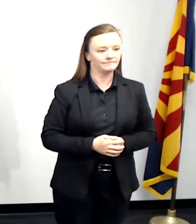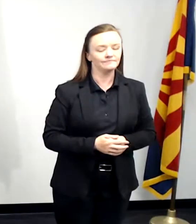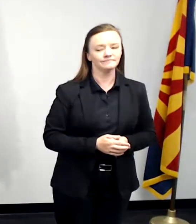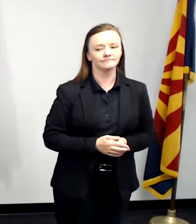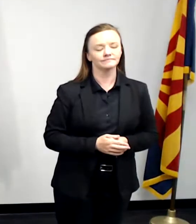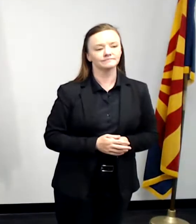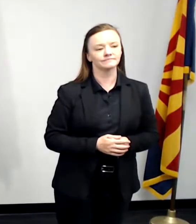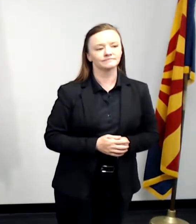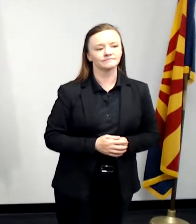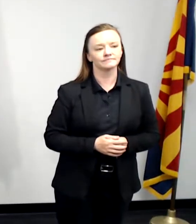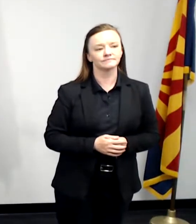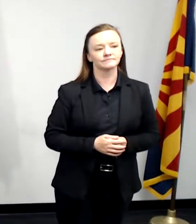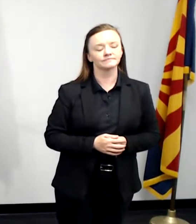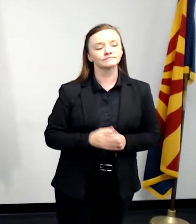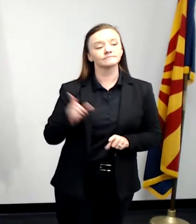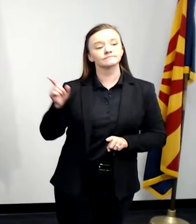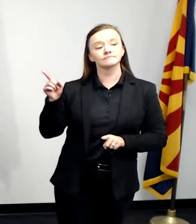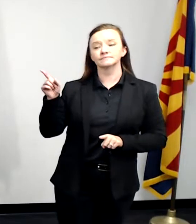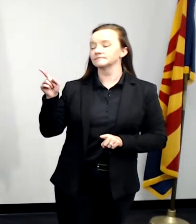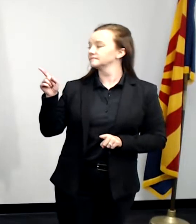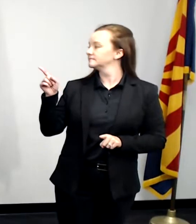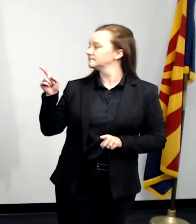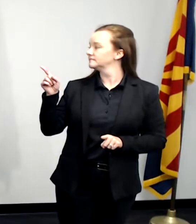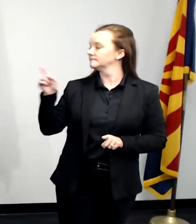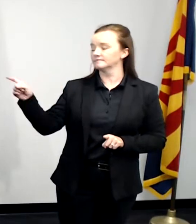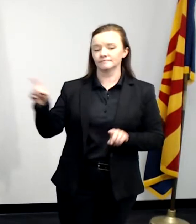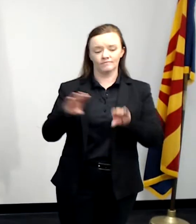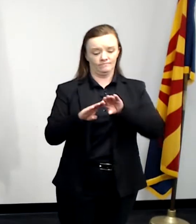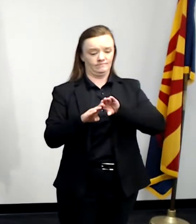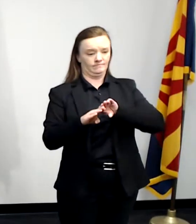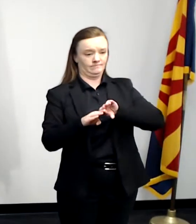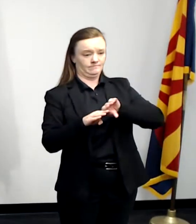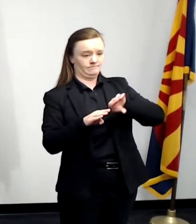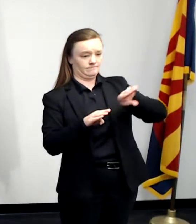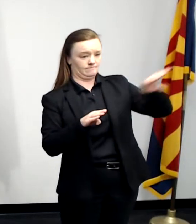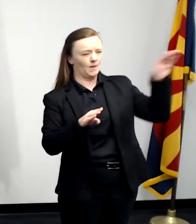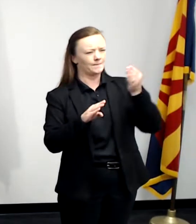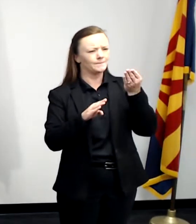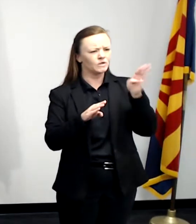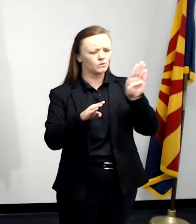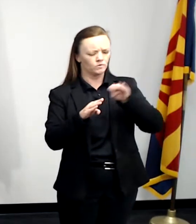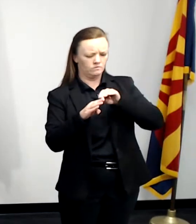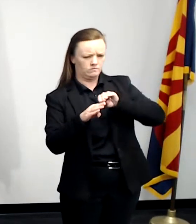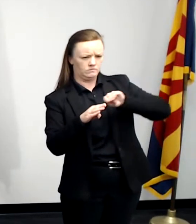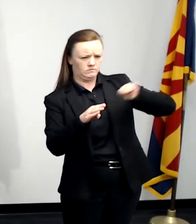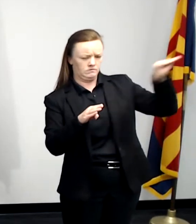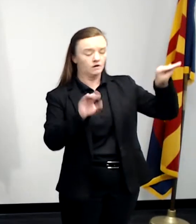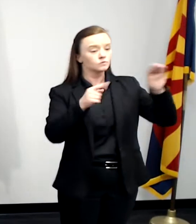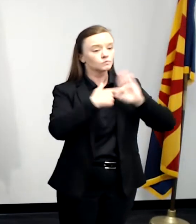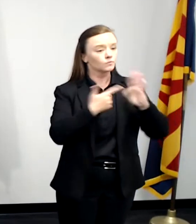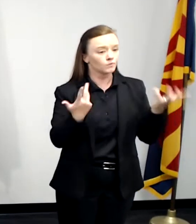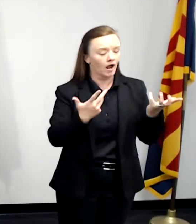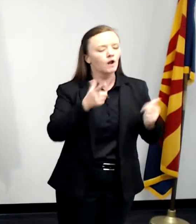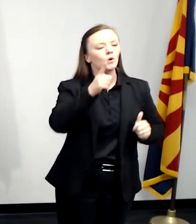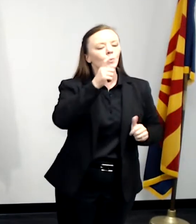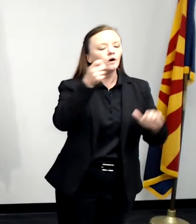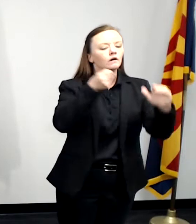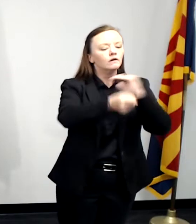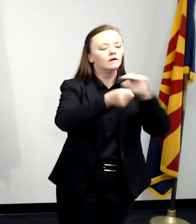So this epi curve, which is those who have been hospitalized on a day-to-day